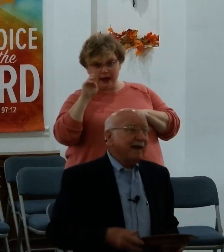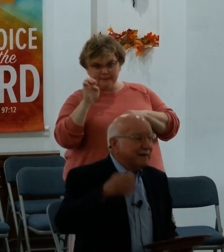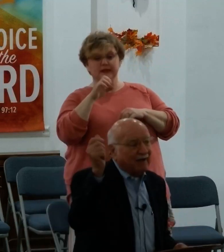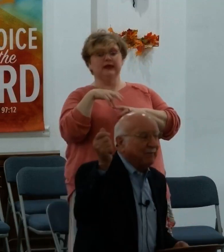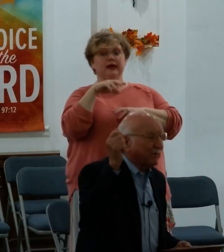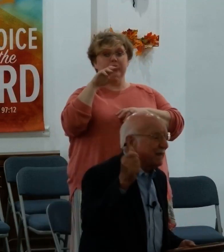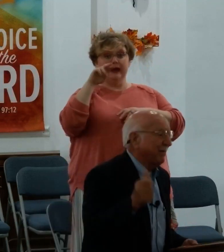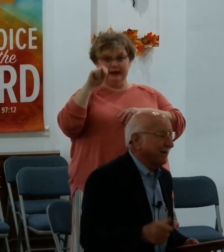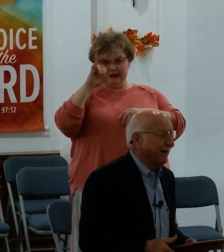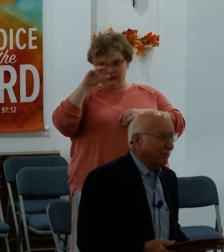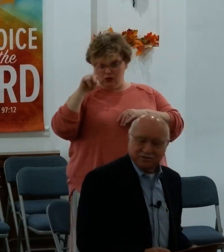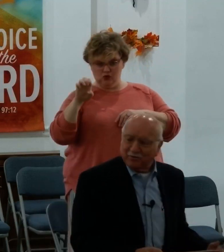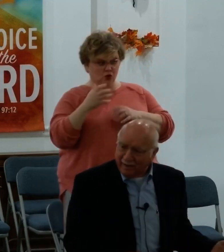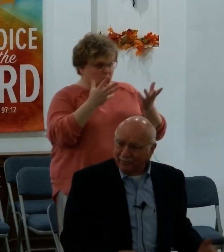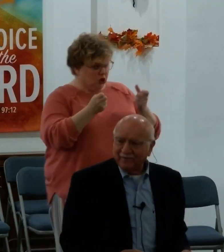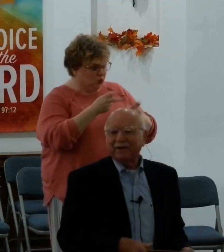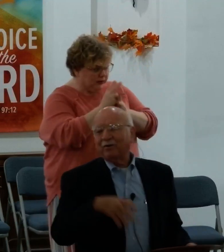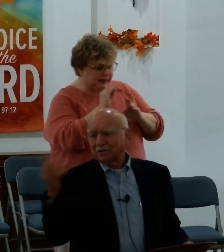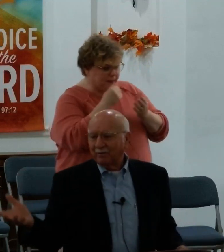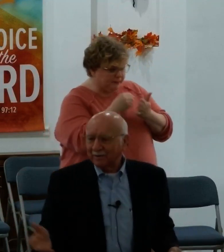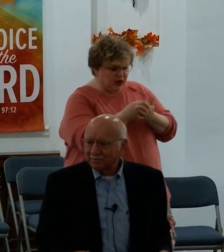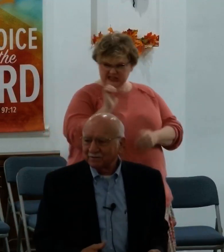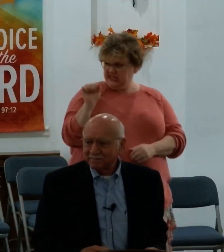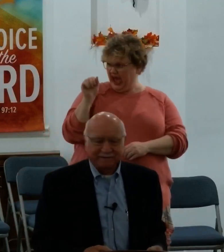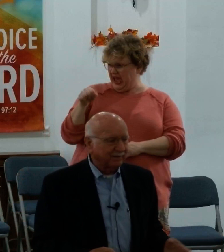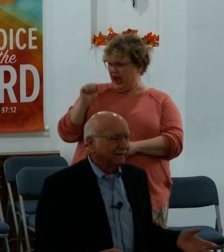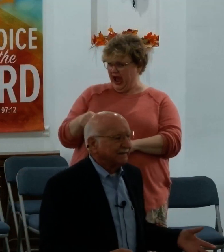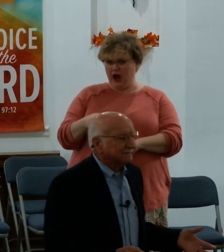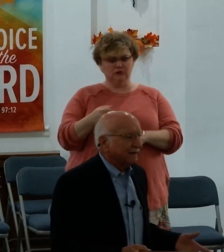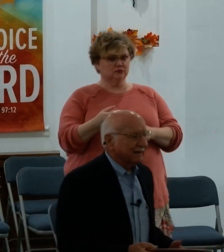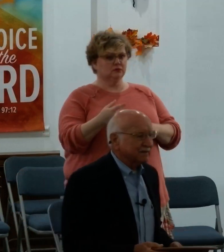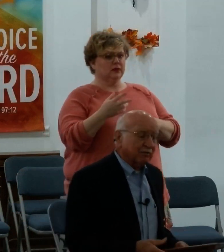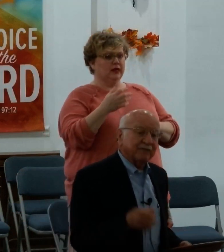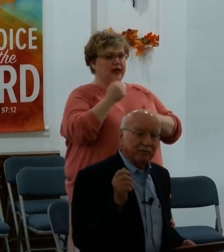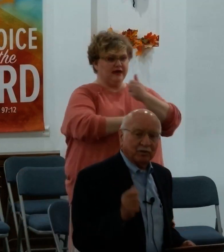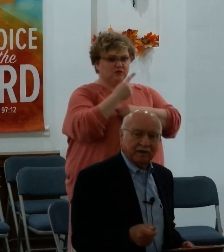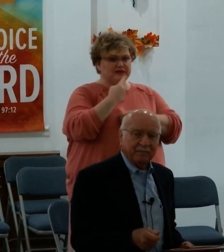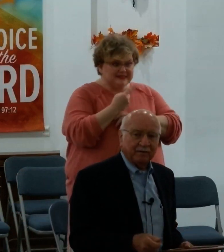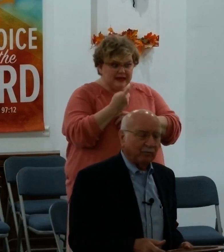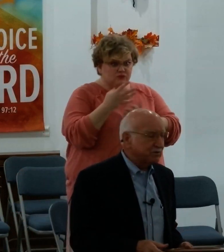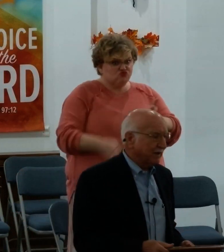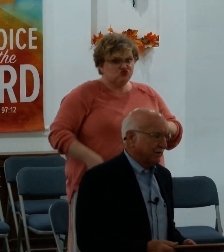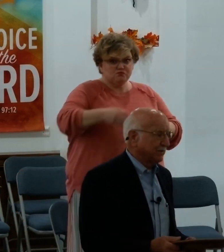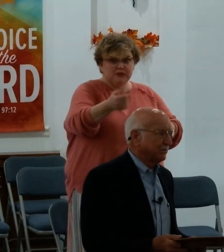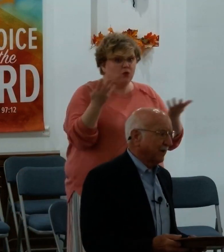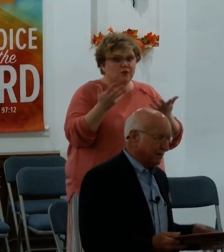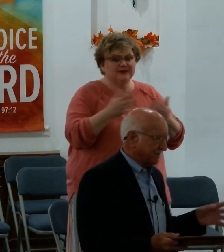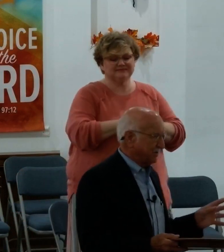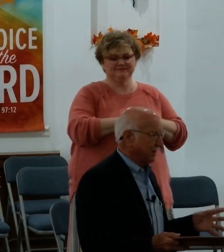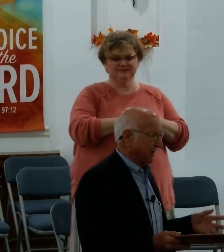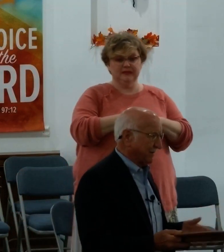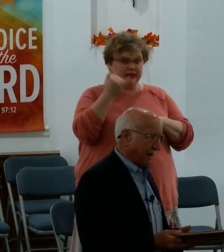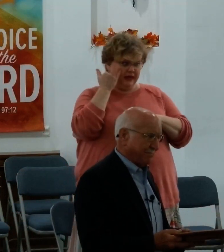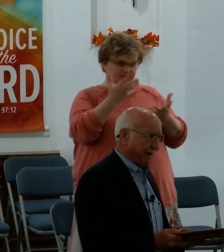dollar? Yeah, we want to keep our dollar. What you going to buy with it? And they all told me what they were going to spend it on. And then I said, okay, if you want to keep it, what you got to do, God